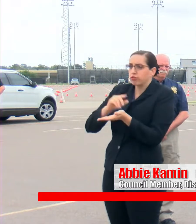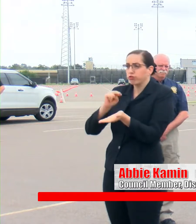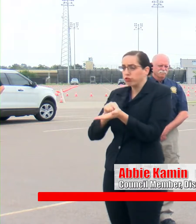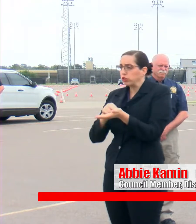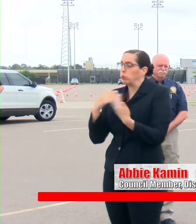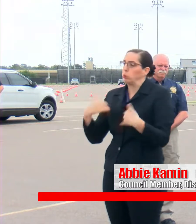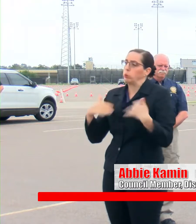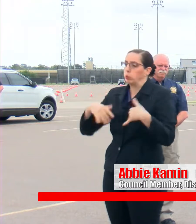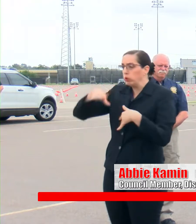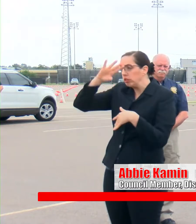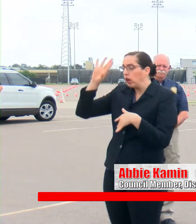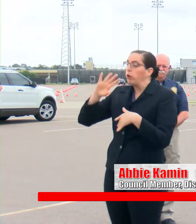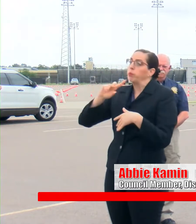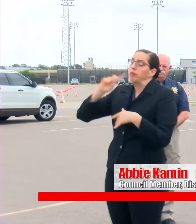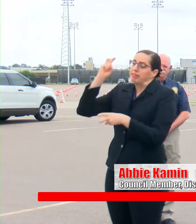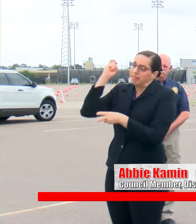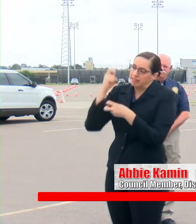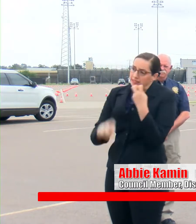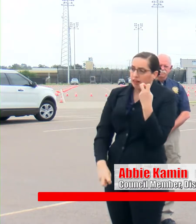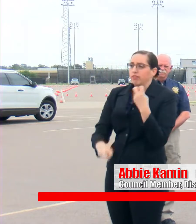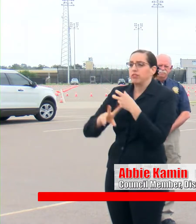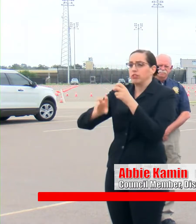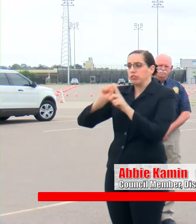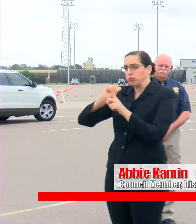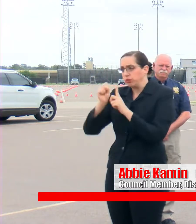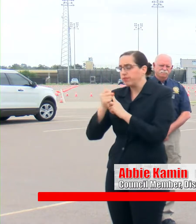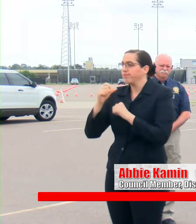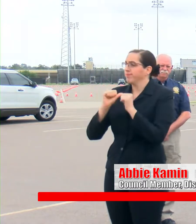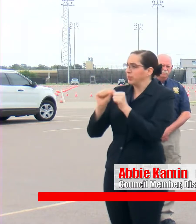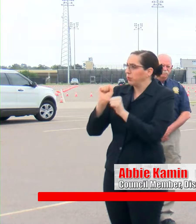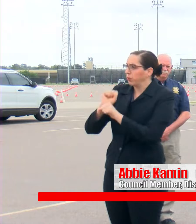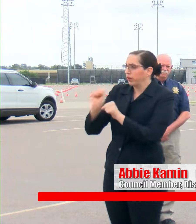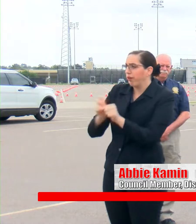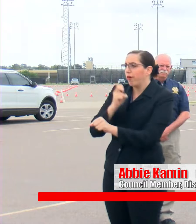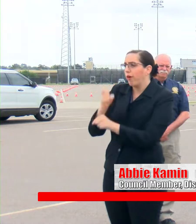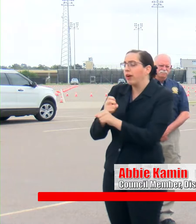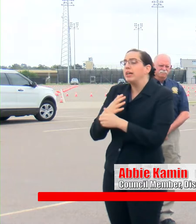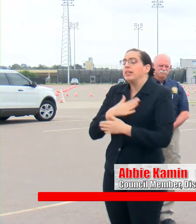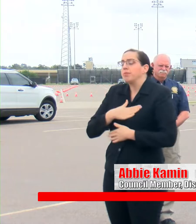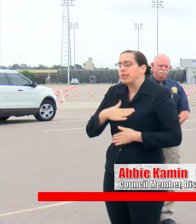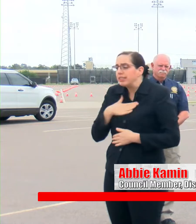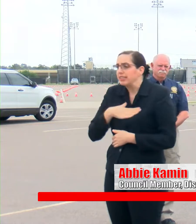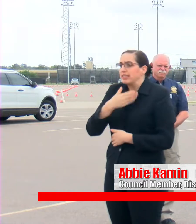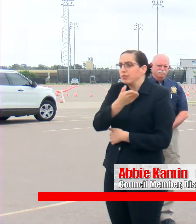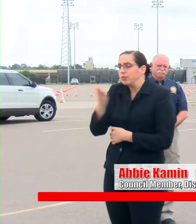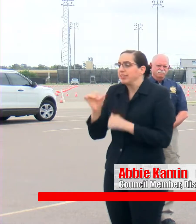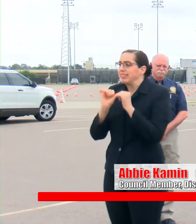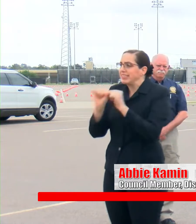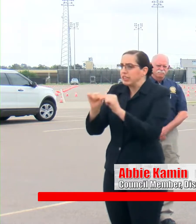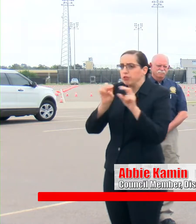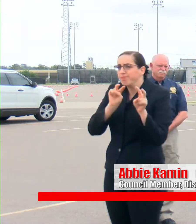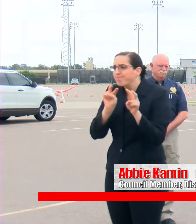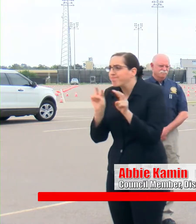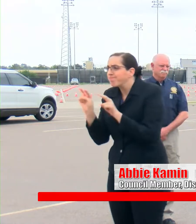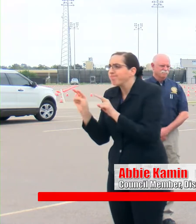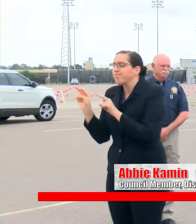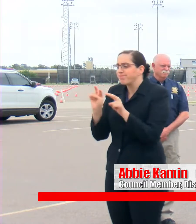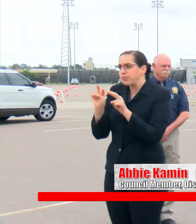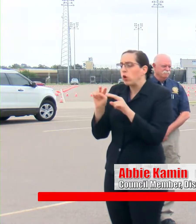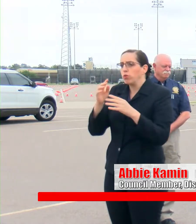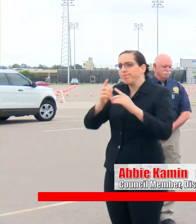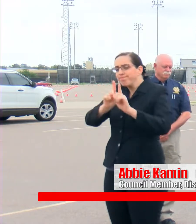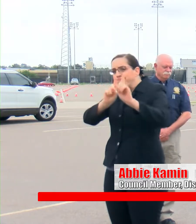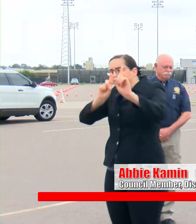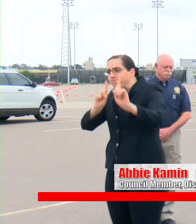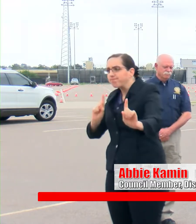under extraordinary circumstances. So we ask, please, for the public to continue to be vigilant, to practice